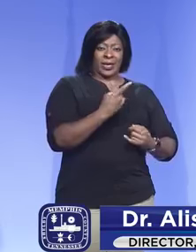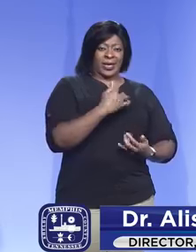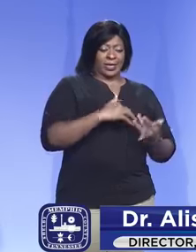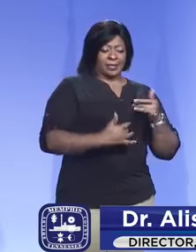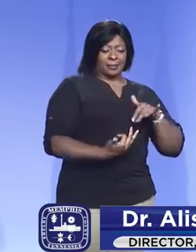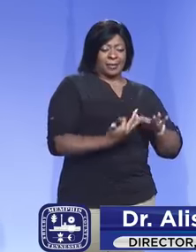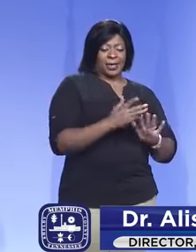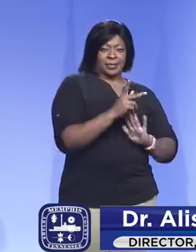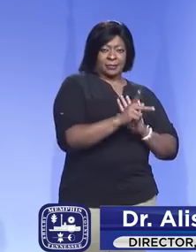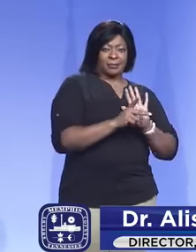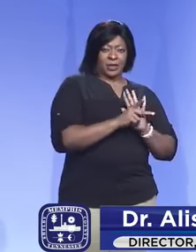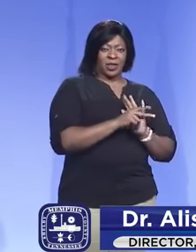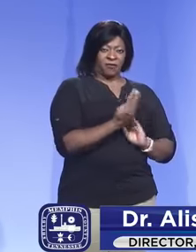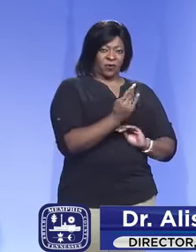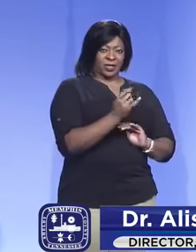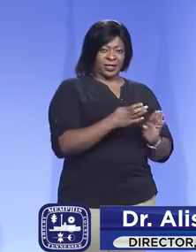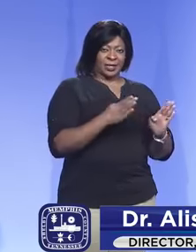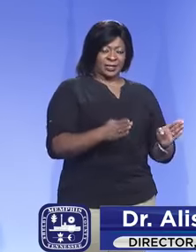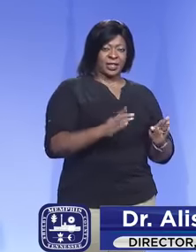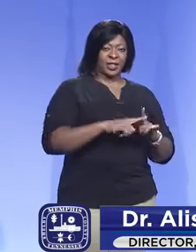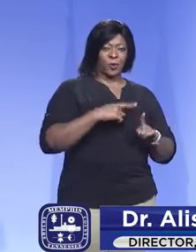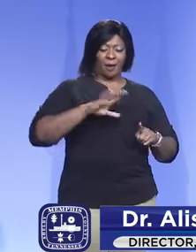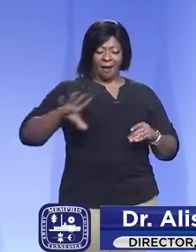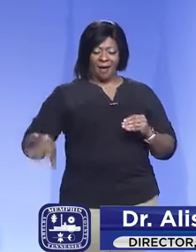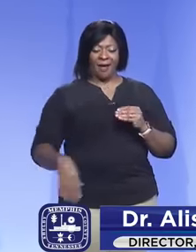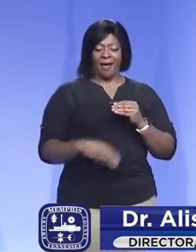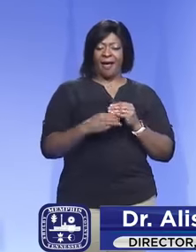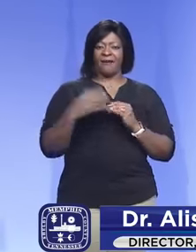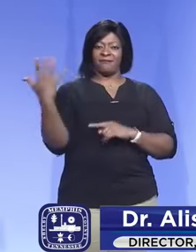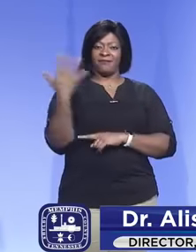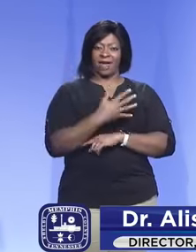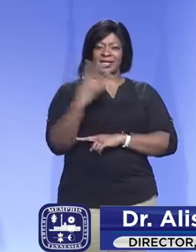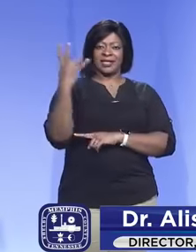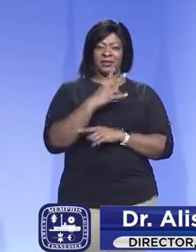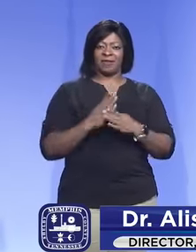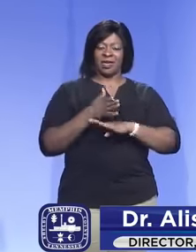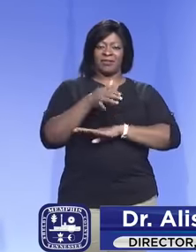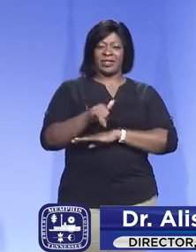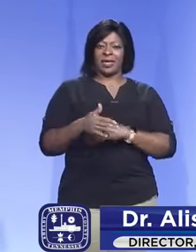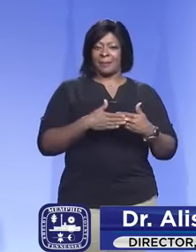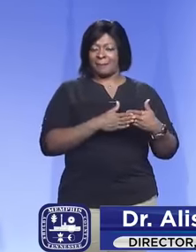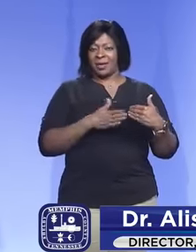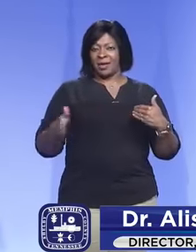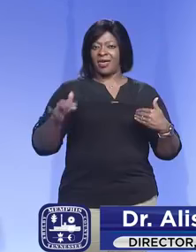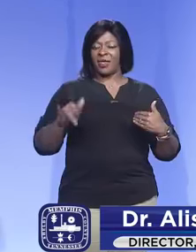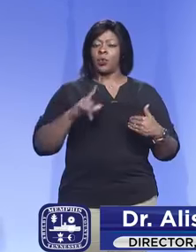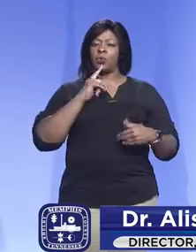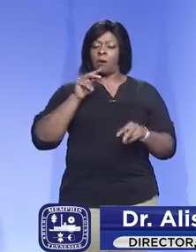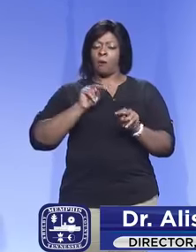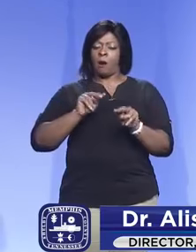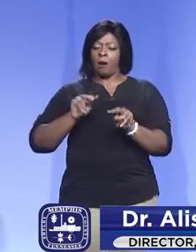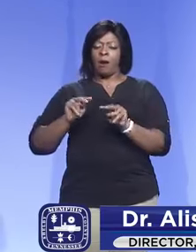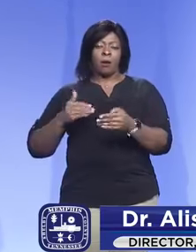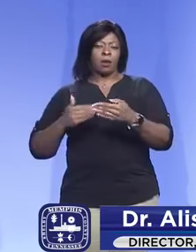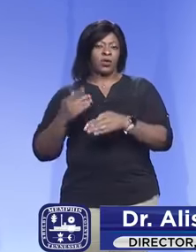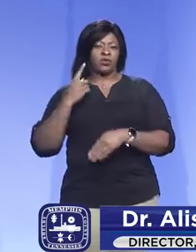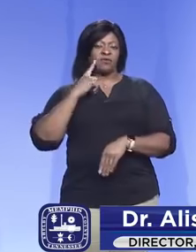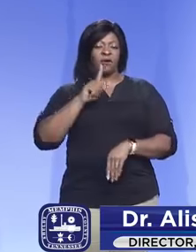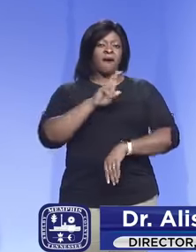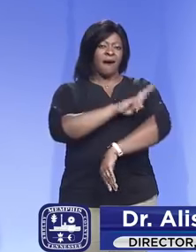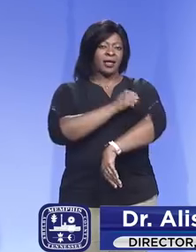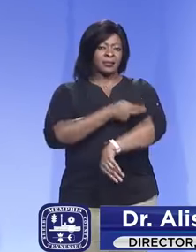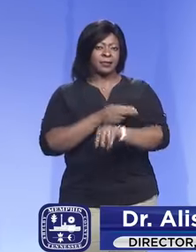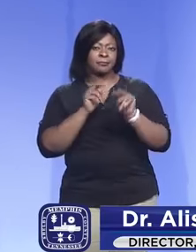so that's 14 days, but then we added another 5 to 7 days beyond that to really watch closely for